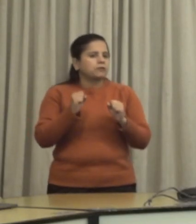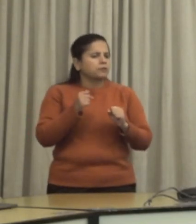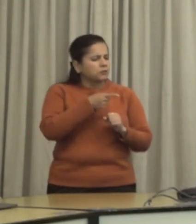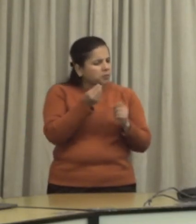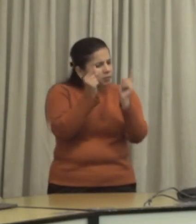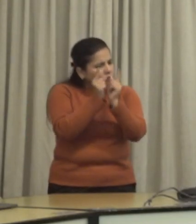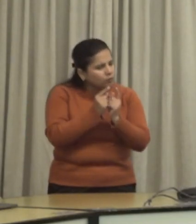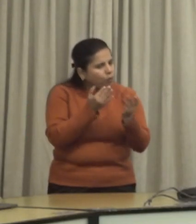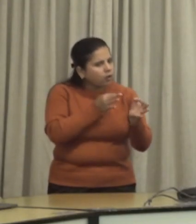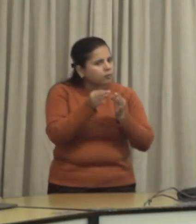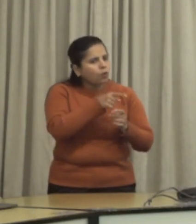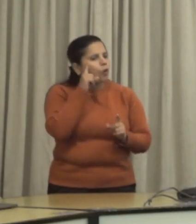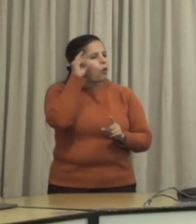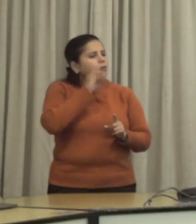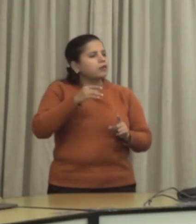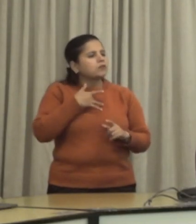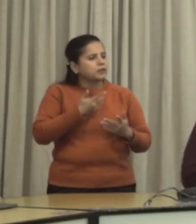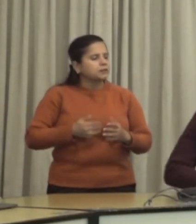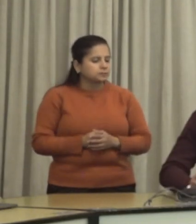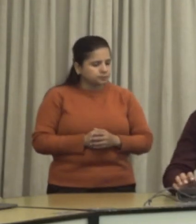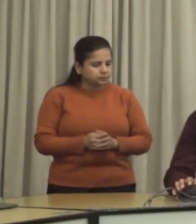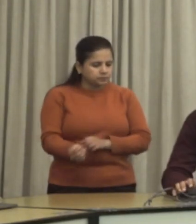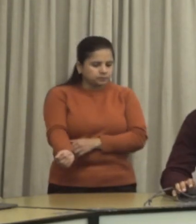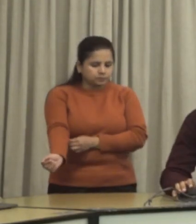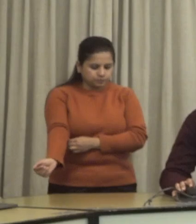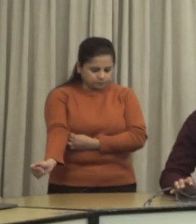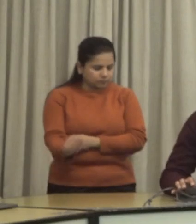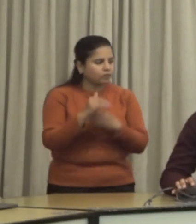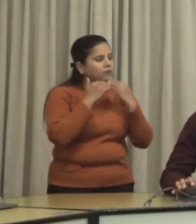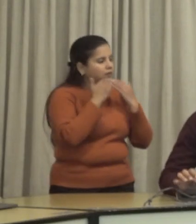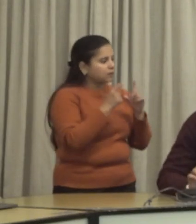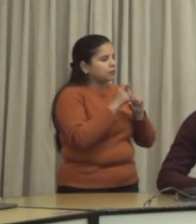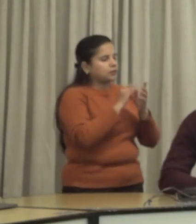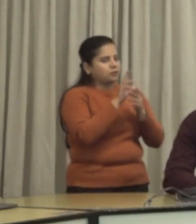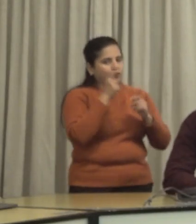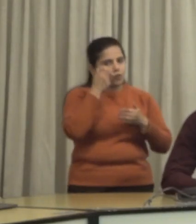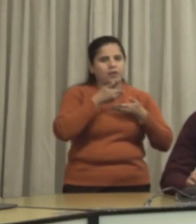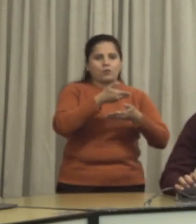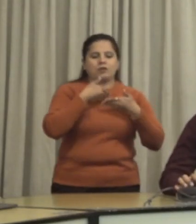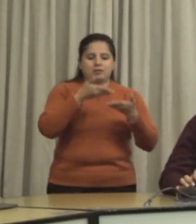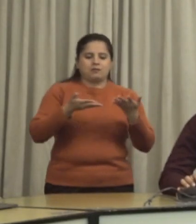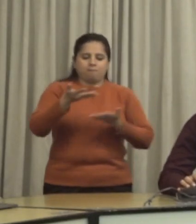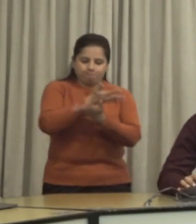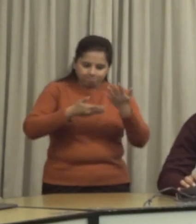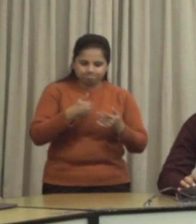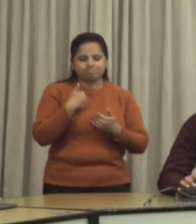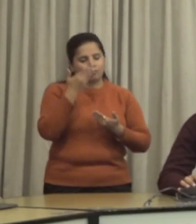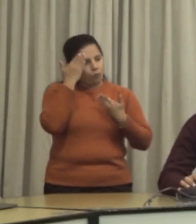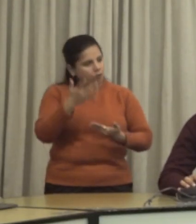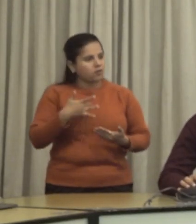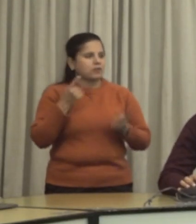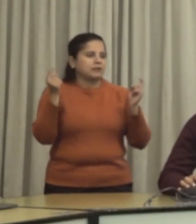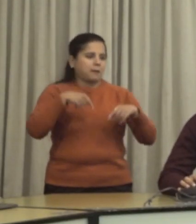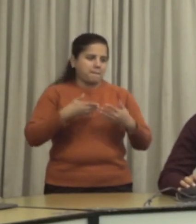about what your opinion on that is as well? Thanks, Sonny. Thank you for inviting me for this discussion. It's an absolute honor to be here